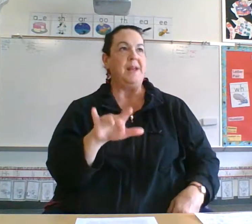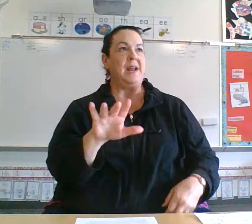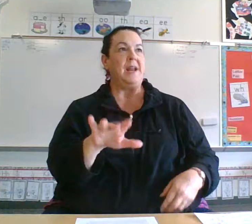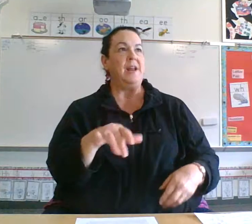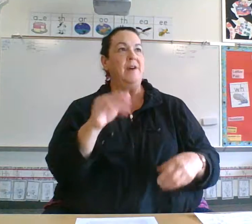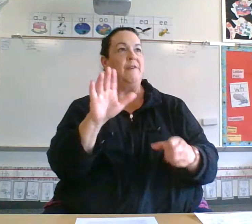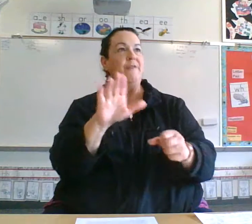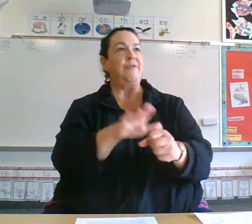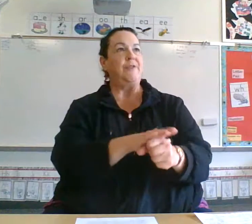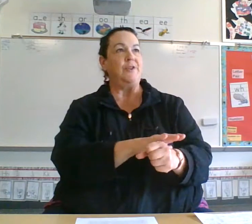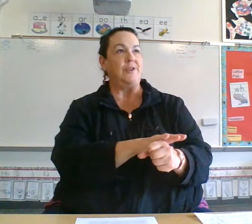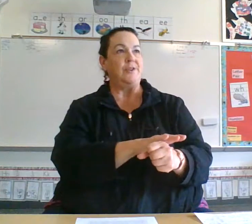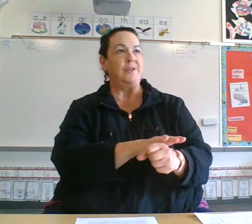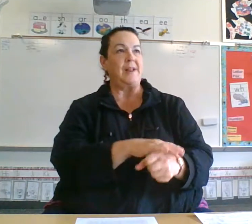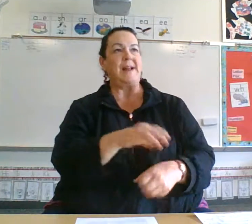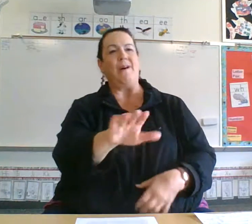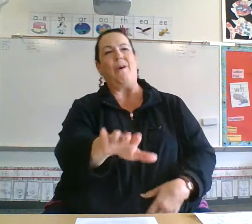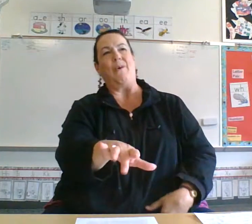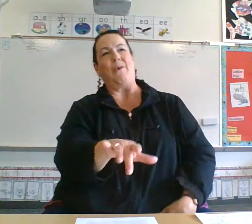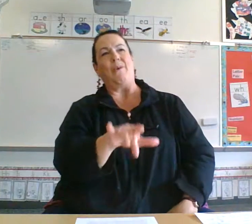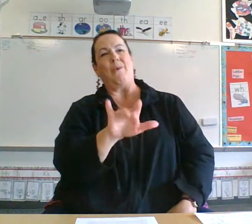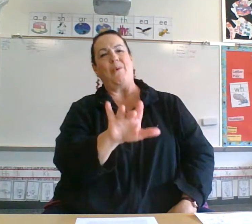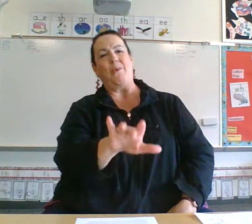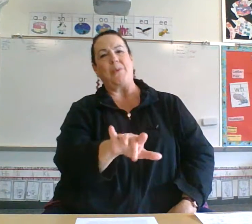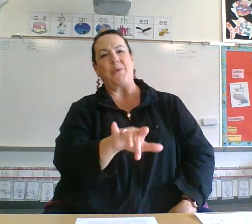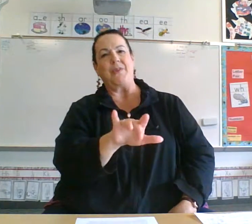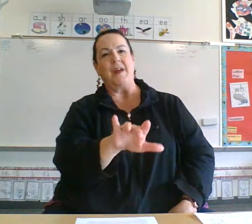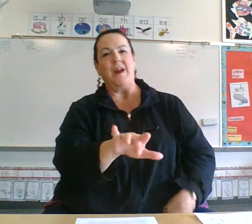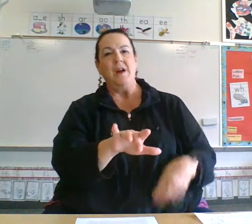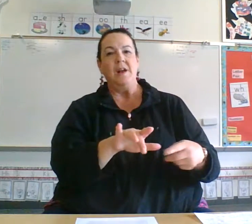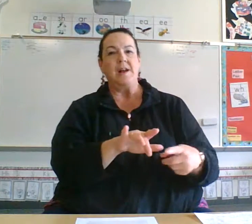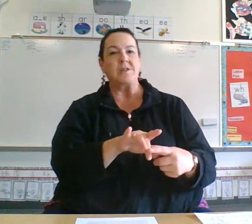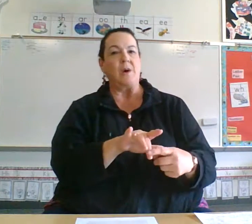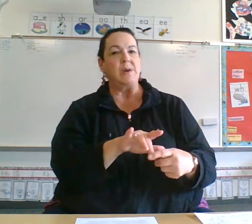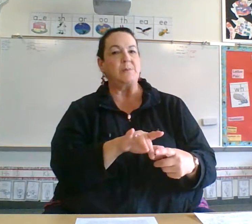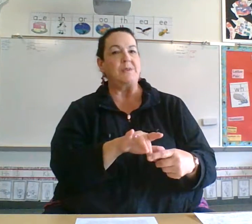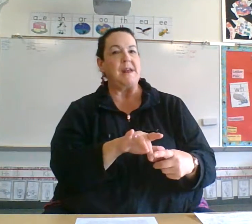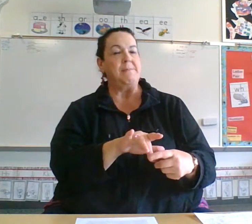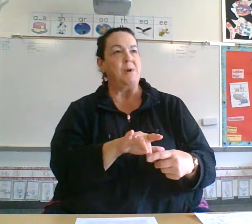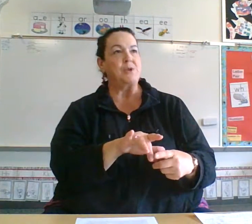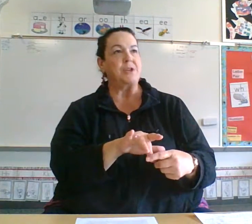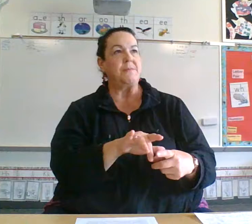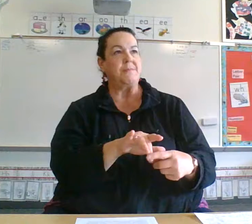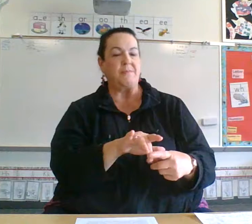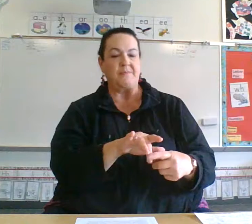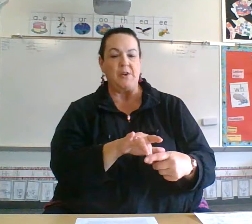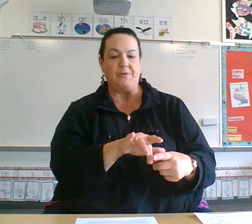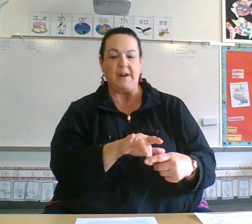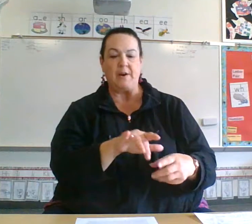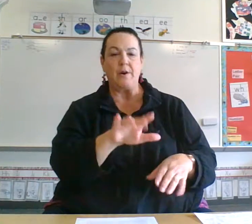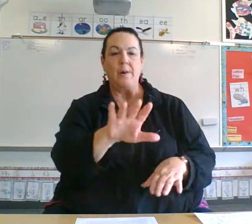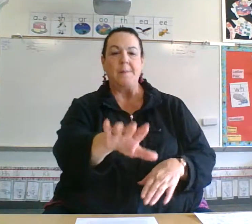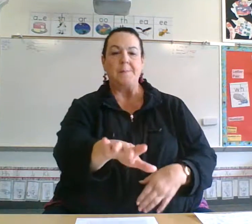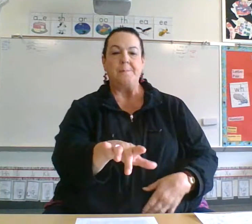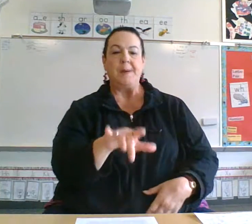pity full, like, oh, poor thing. And it's always with that emotion feel finger.